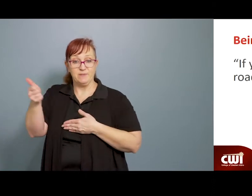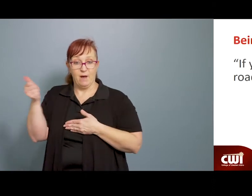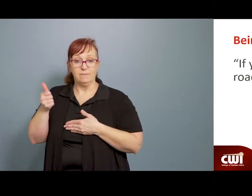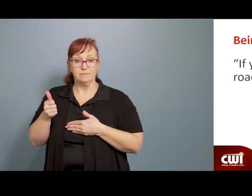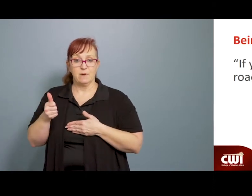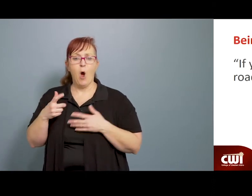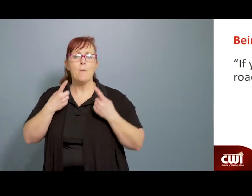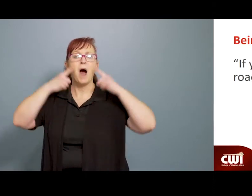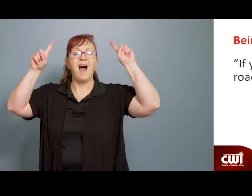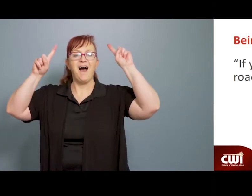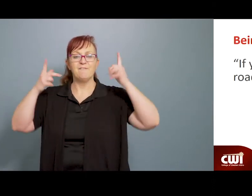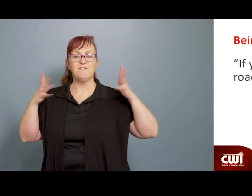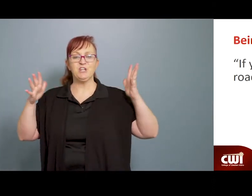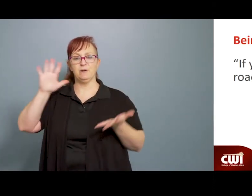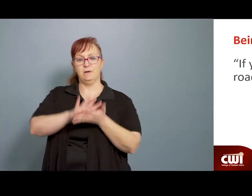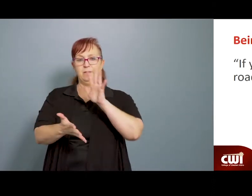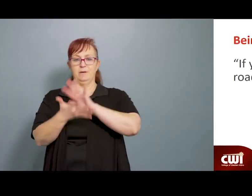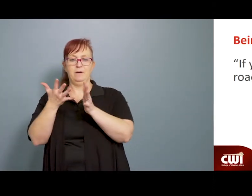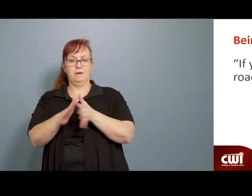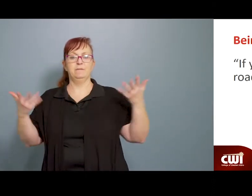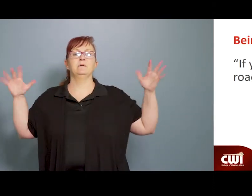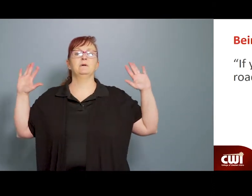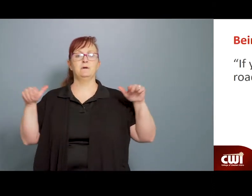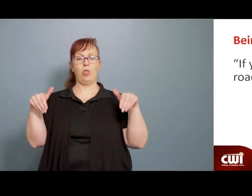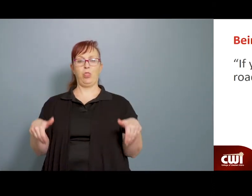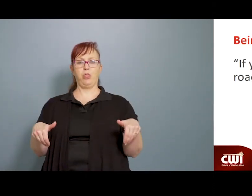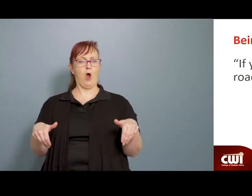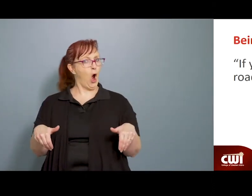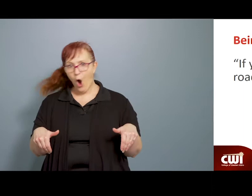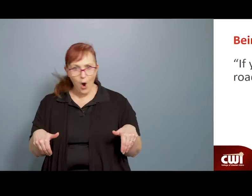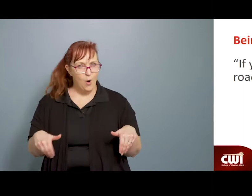say, we made it. Well, this is where I say we don't look